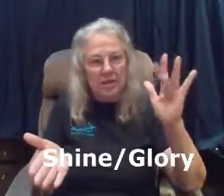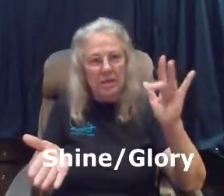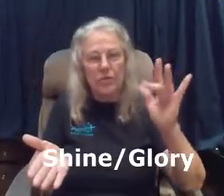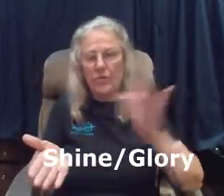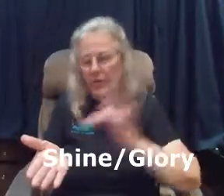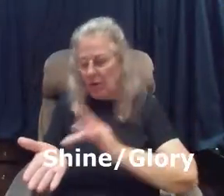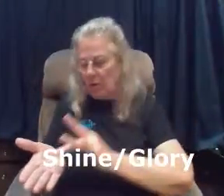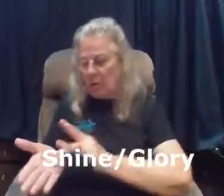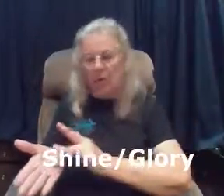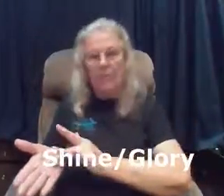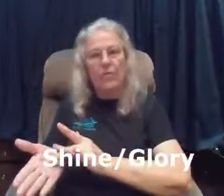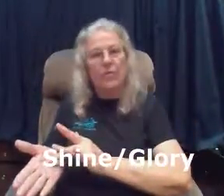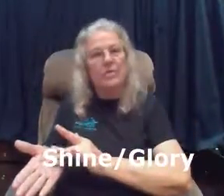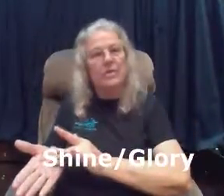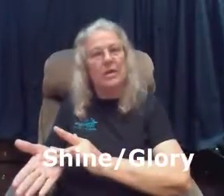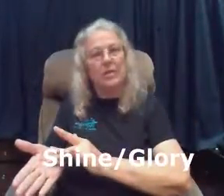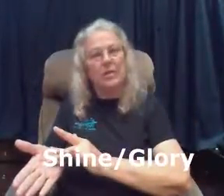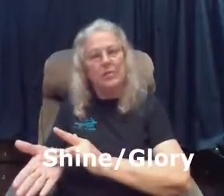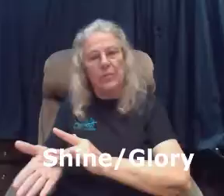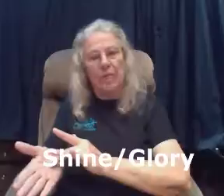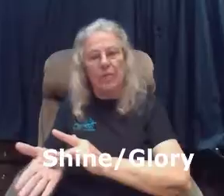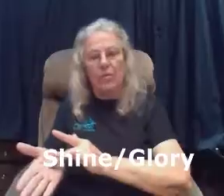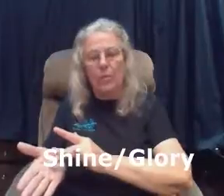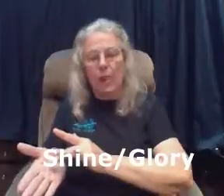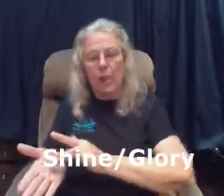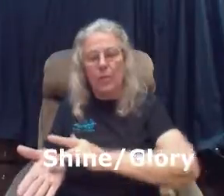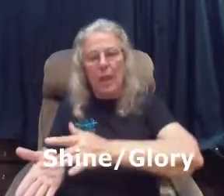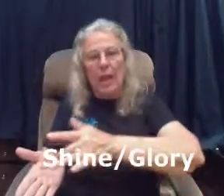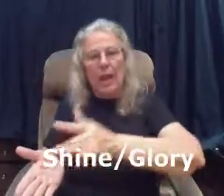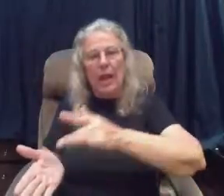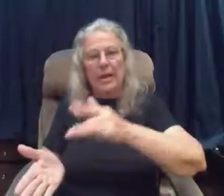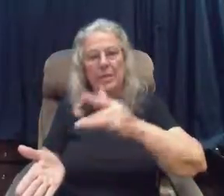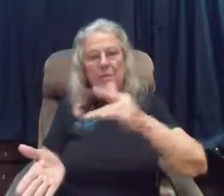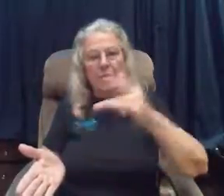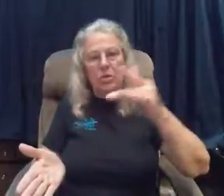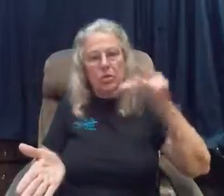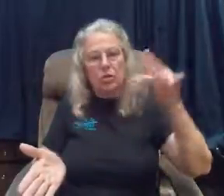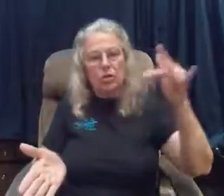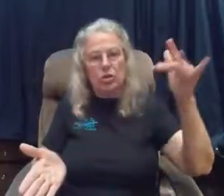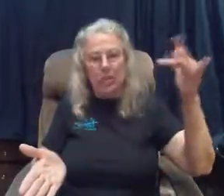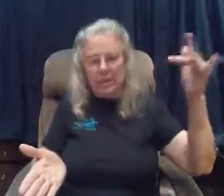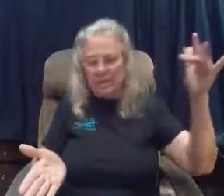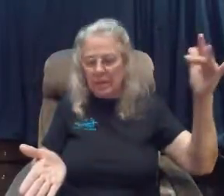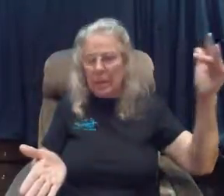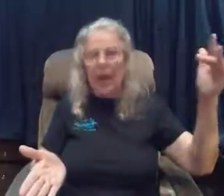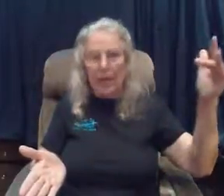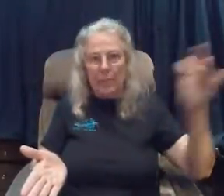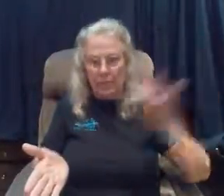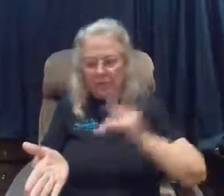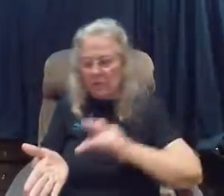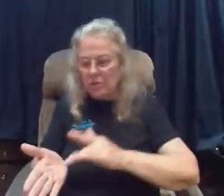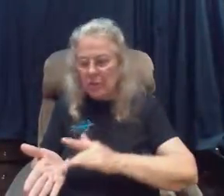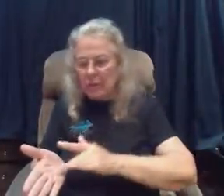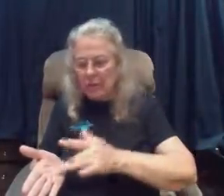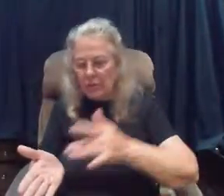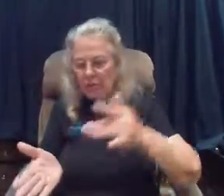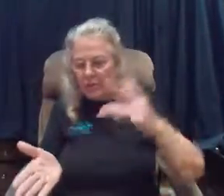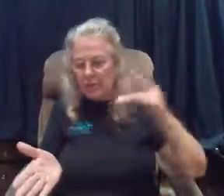Center finger from the center of your palm, and it shines up, and it just glimmers as it